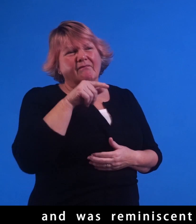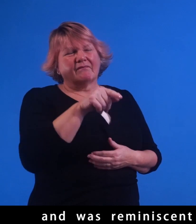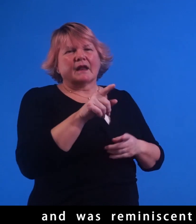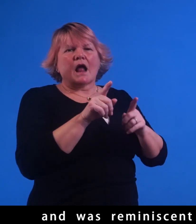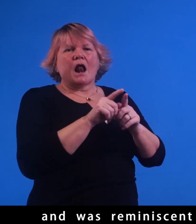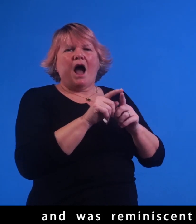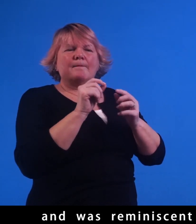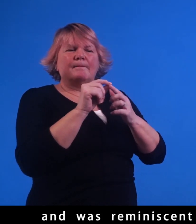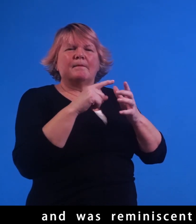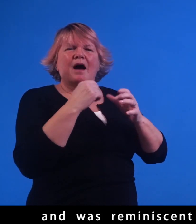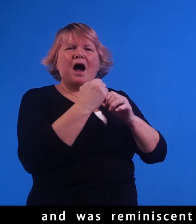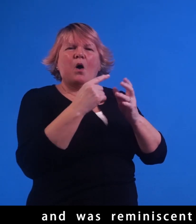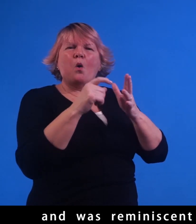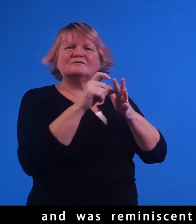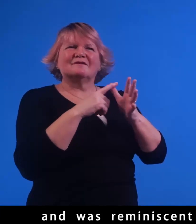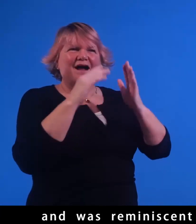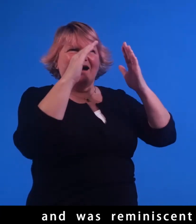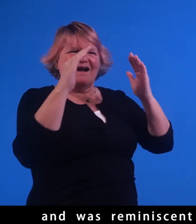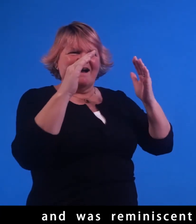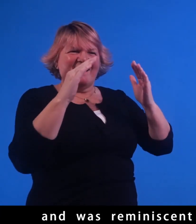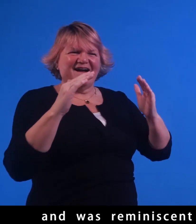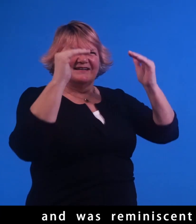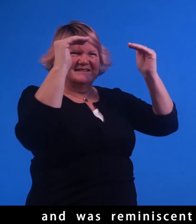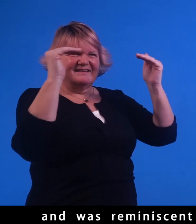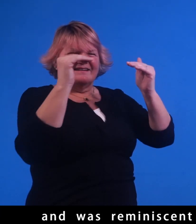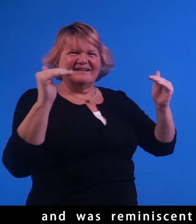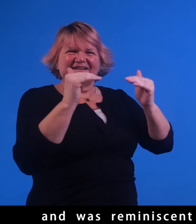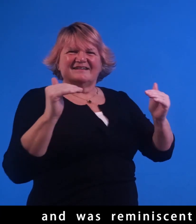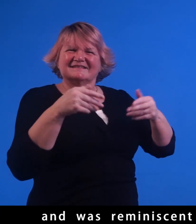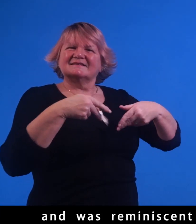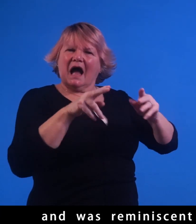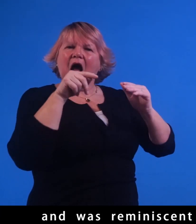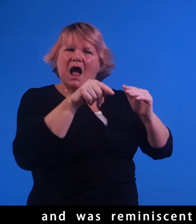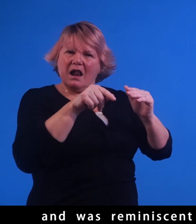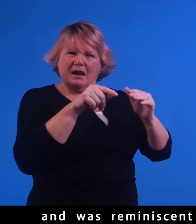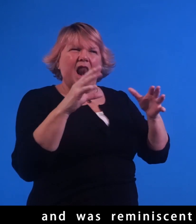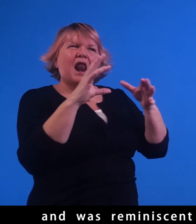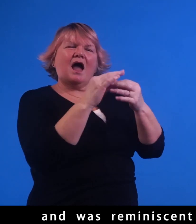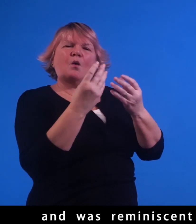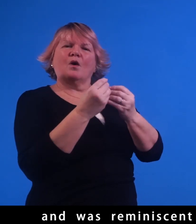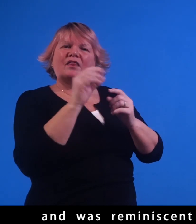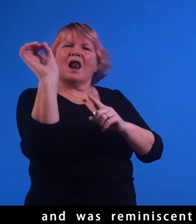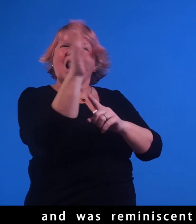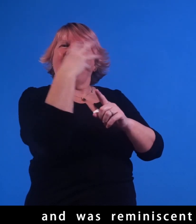And was reminiscent of a pagoda-style structure blended with a lighthouse.